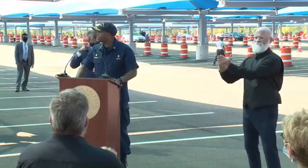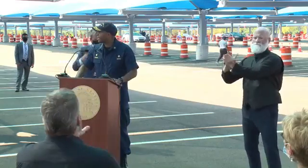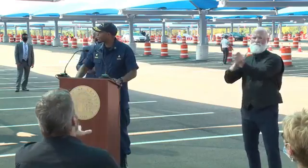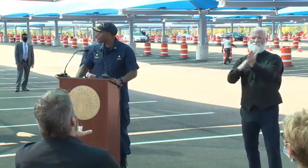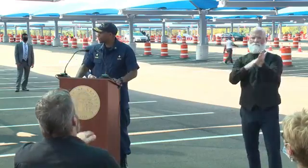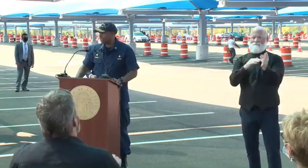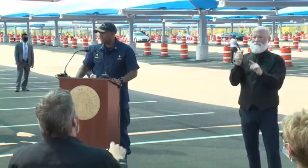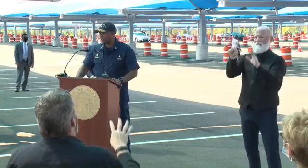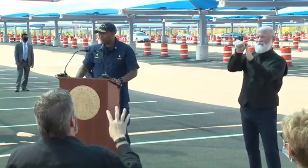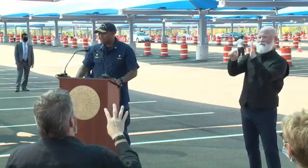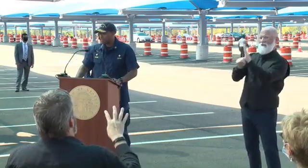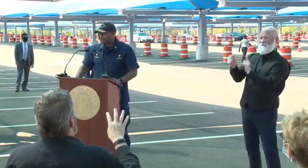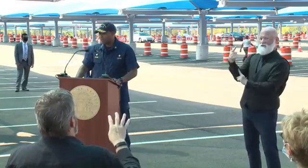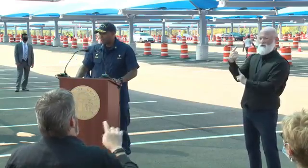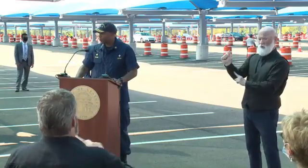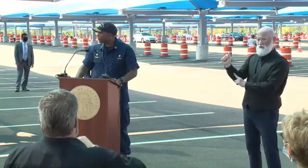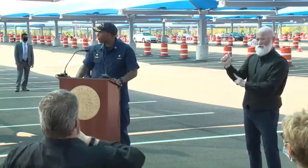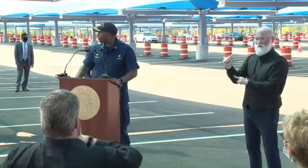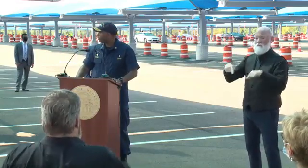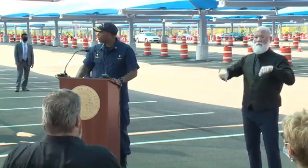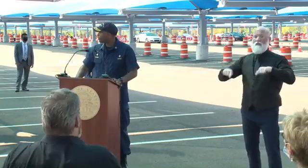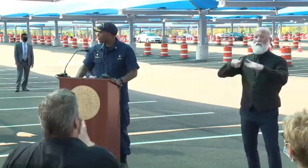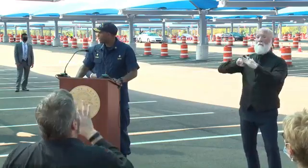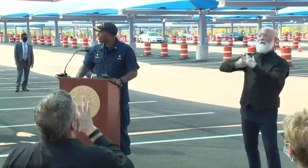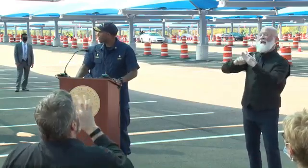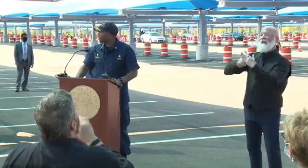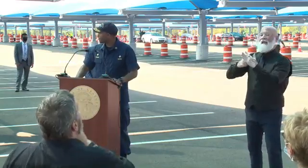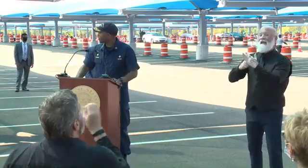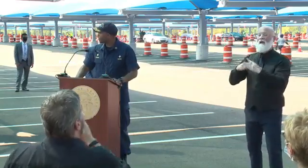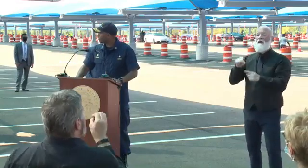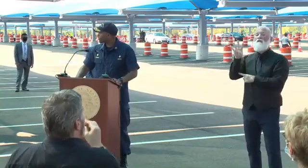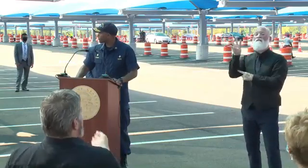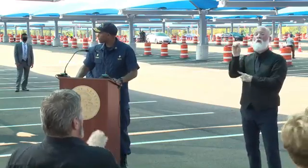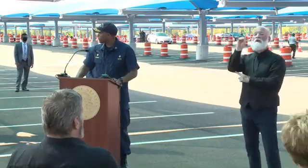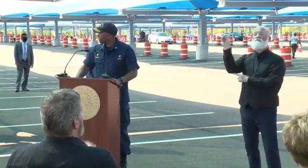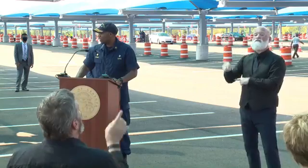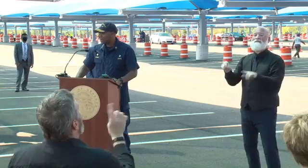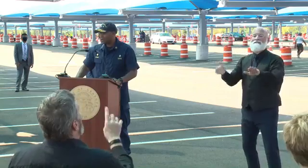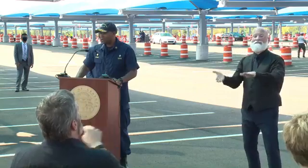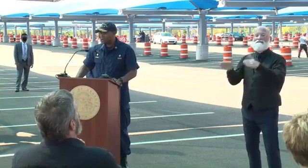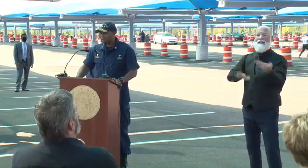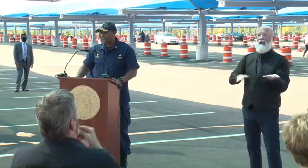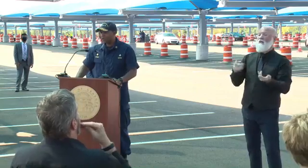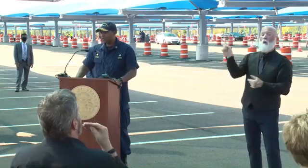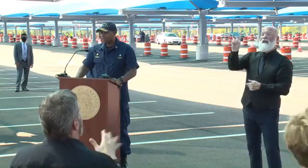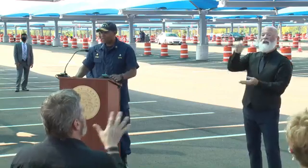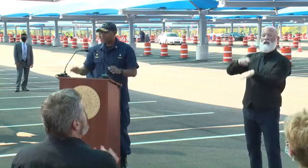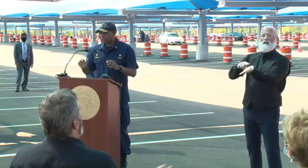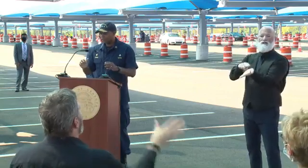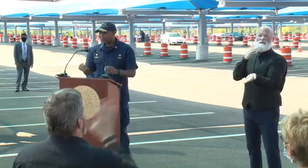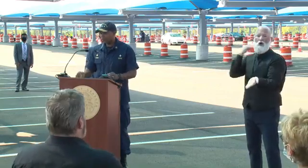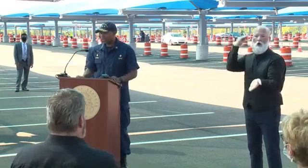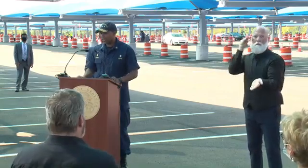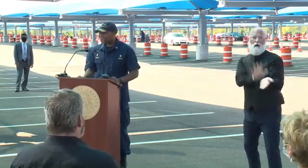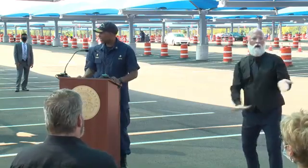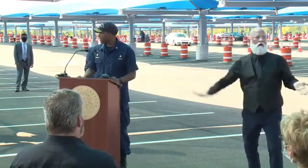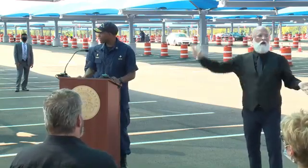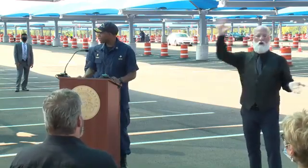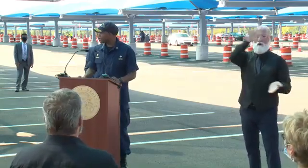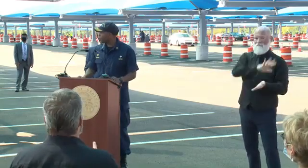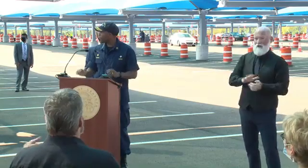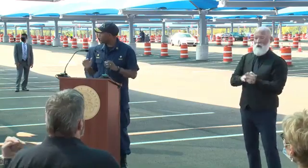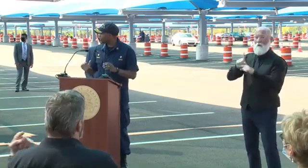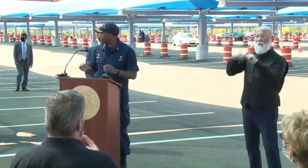40% of the deaths originally due to COVID were occurring in nursing homes. Now, the people who are getting